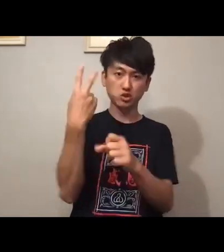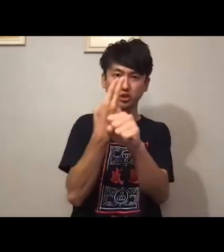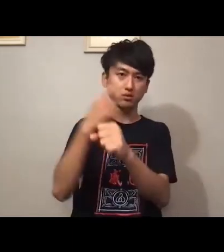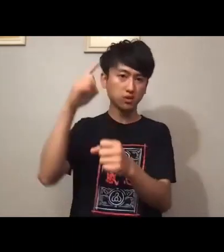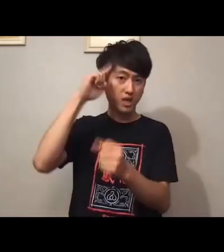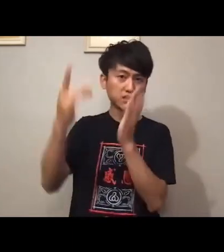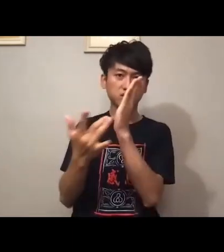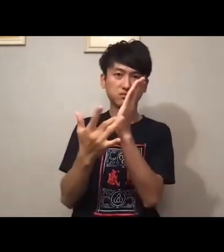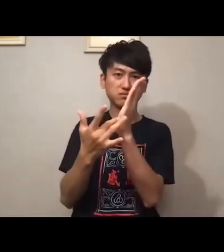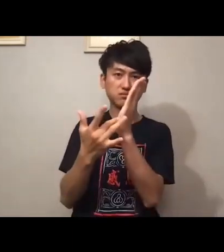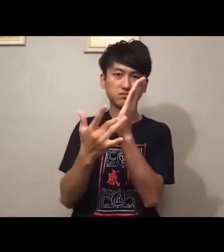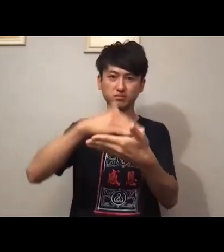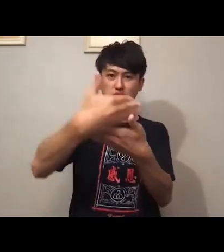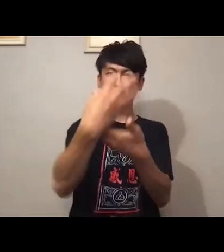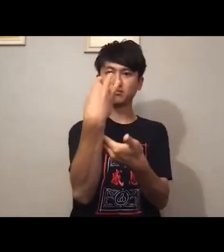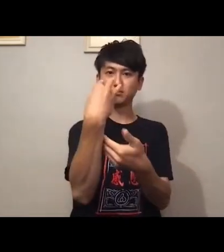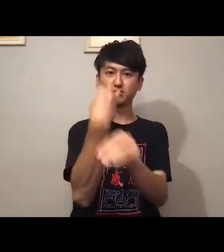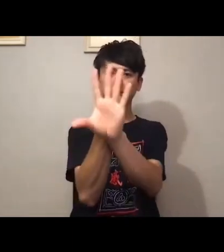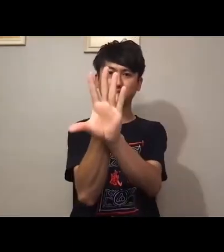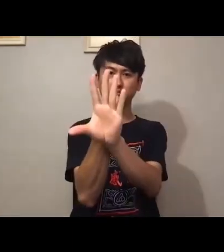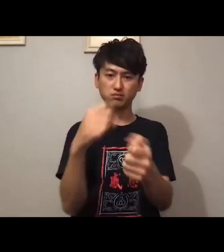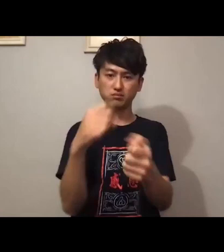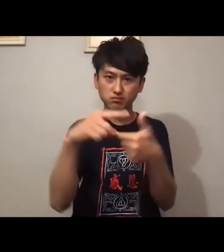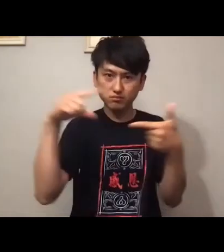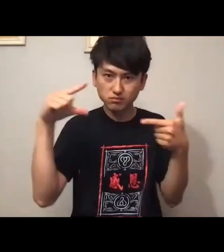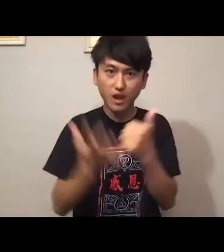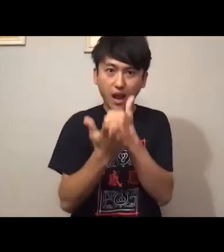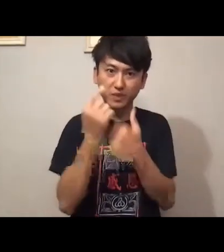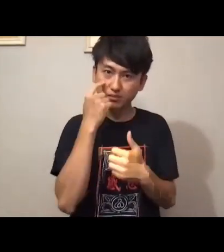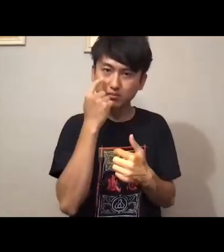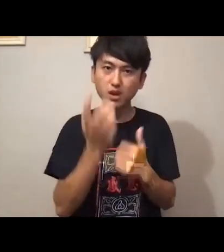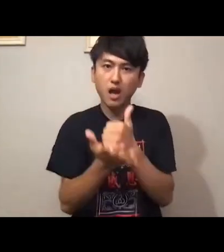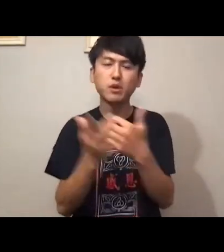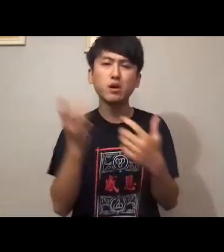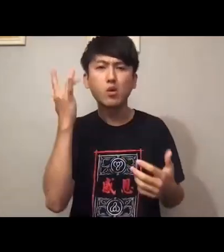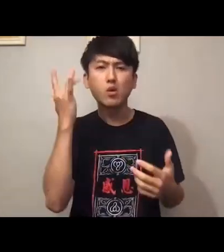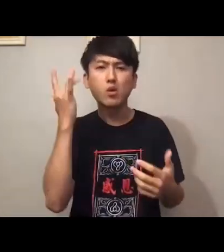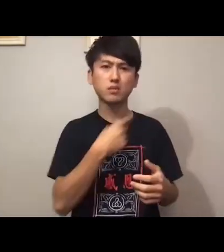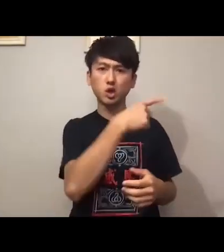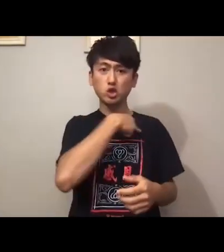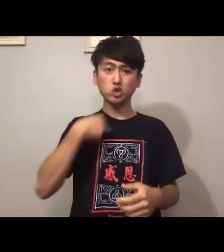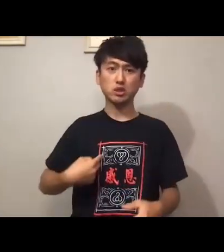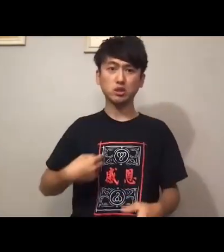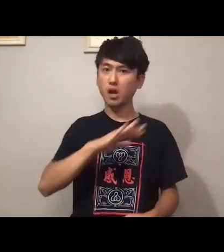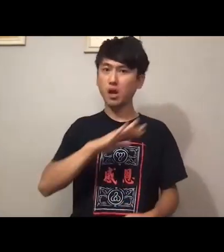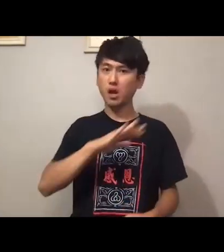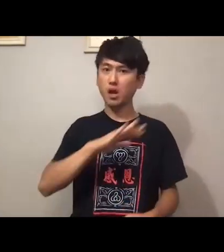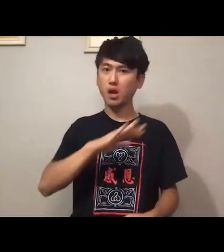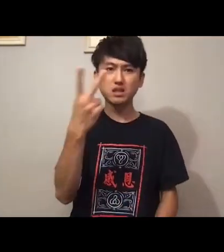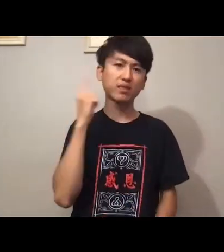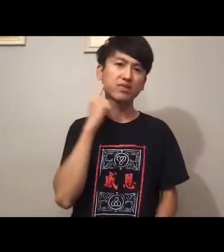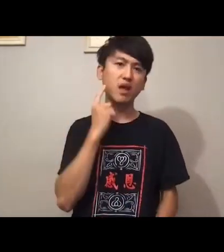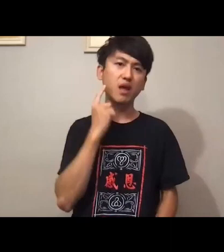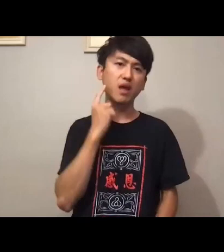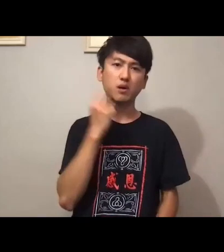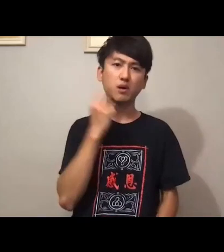And I think that with deaf-blind, being able to use special technology that maybe helps them to see